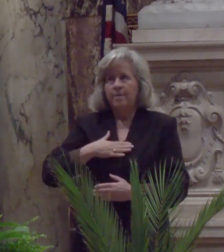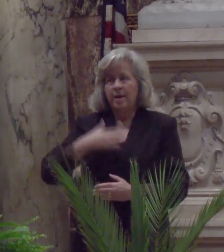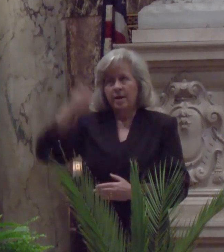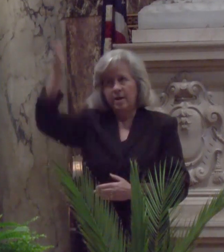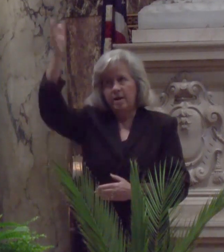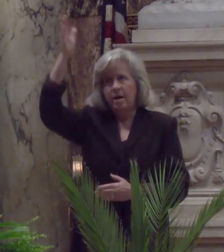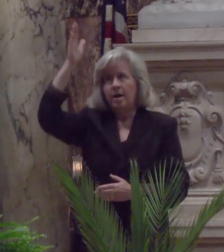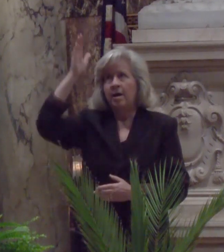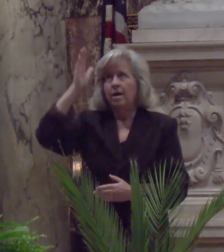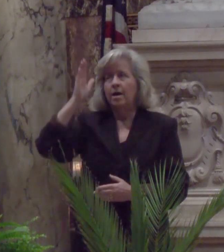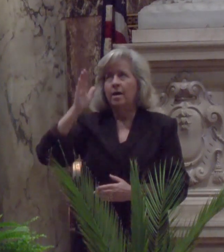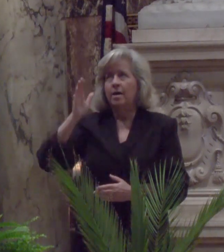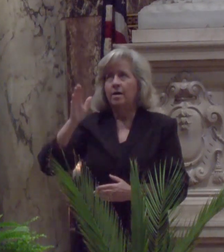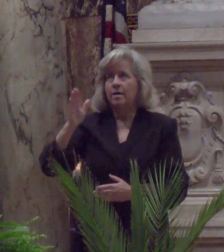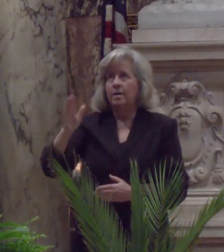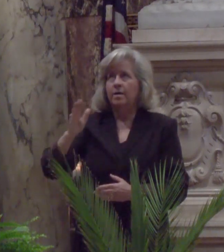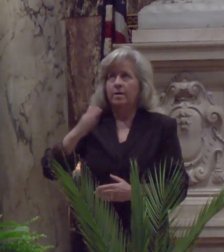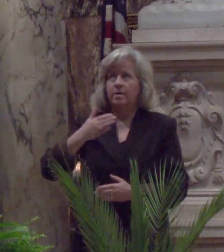My